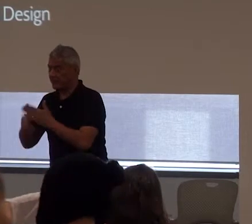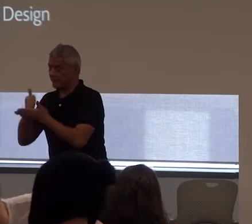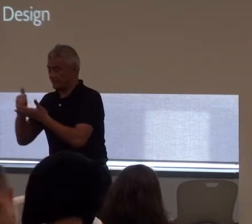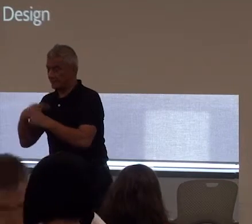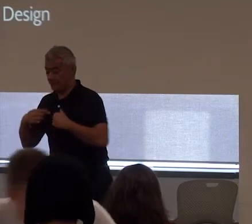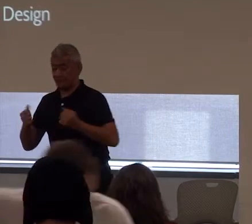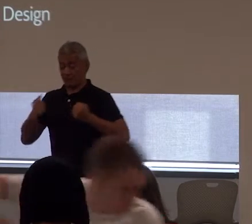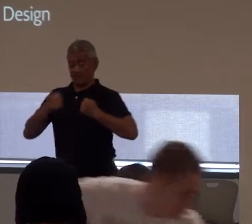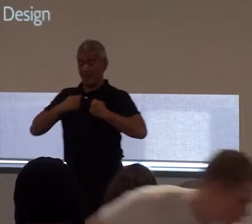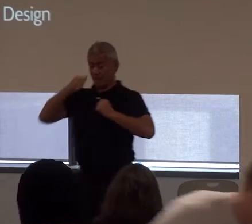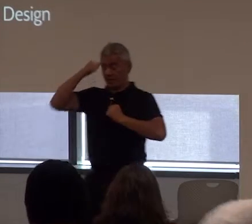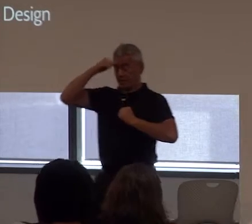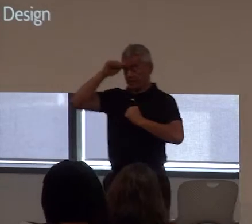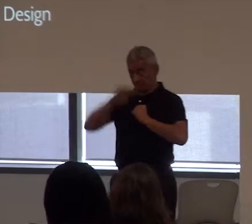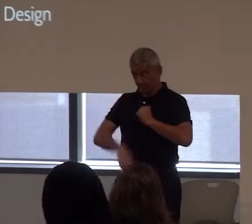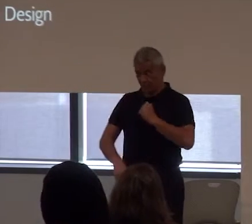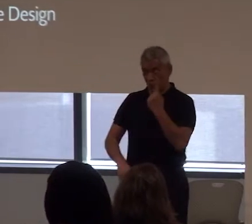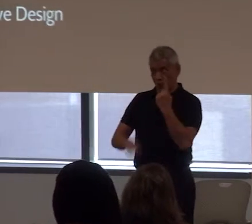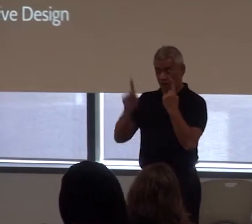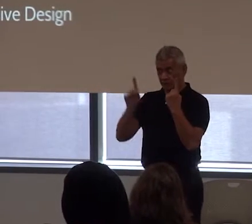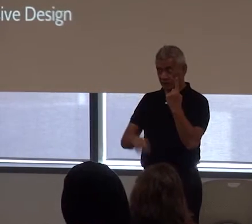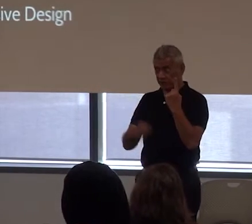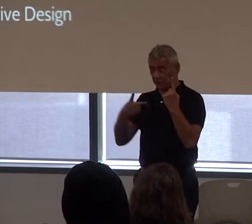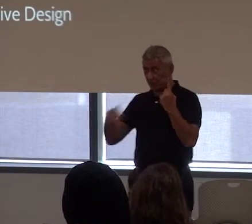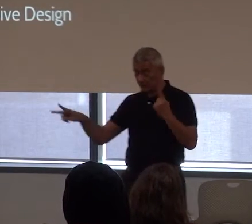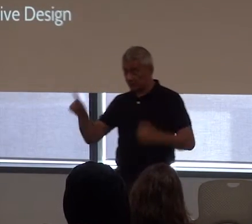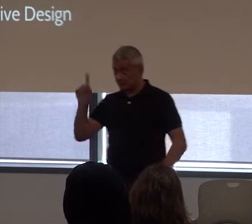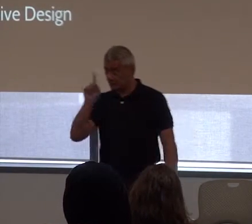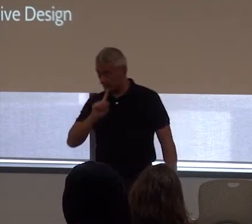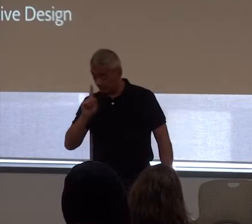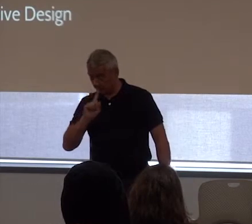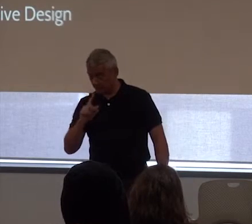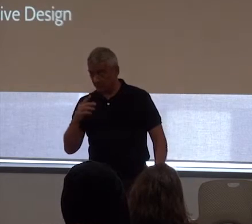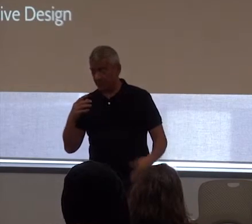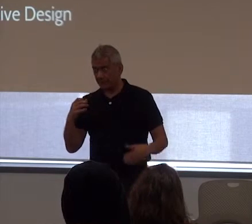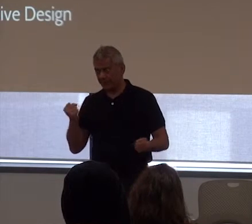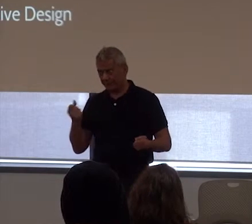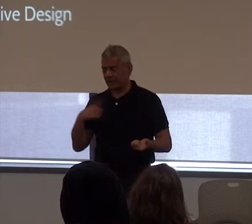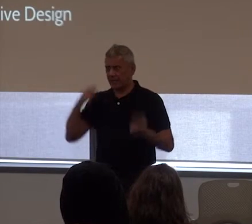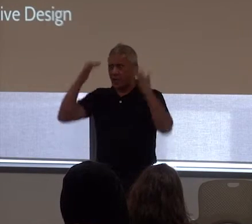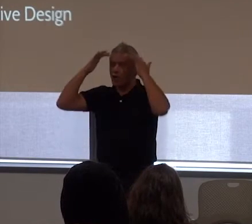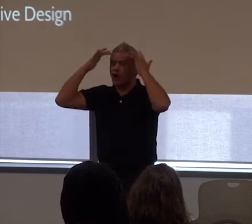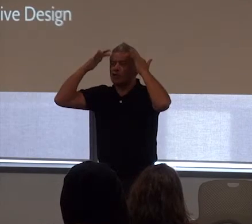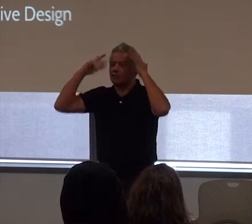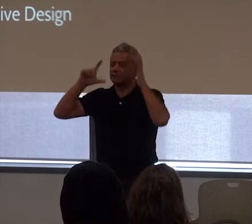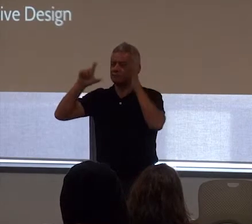my experience, 1 in 20 people in Australia have a cognitive disability.